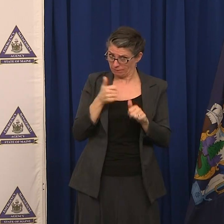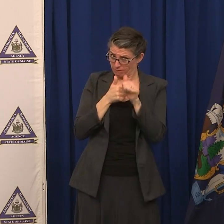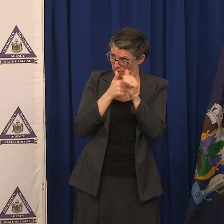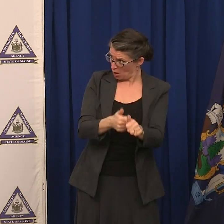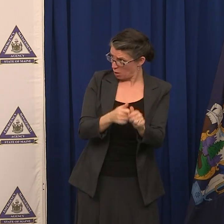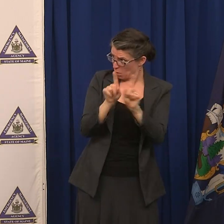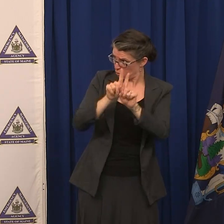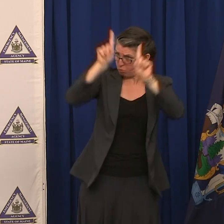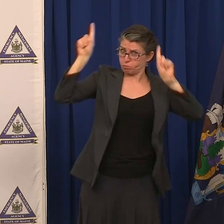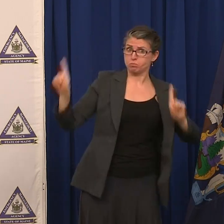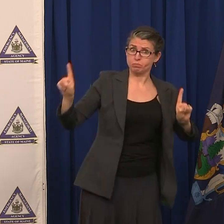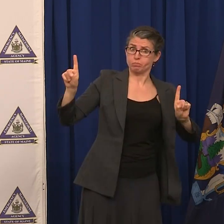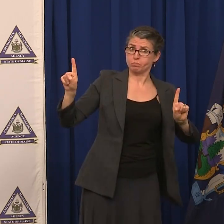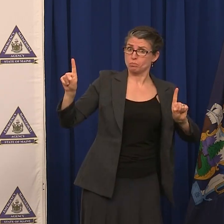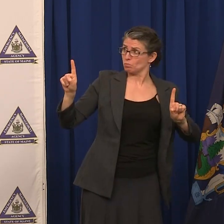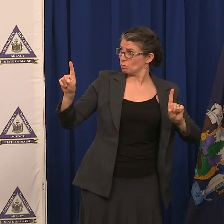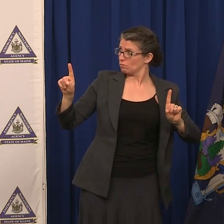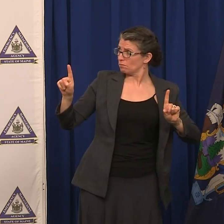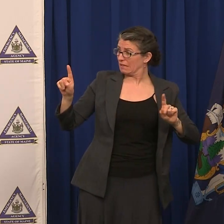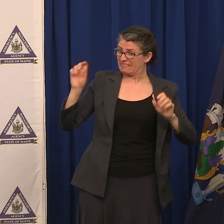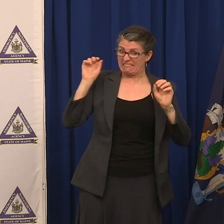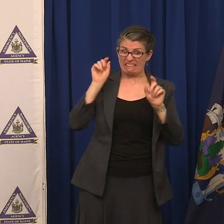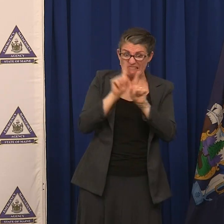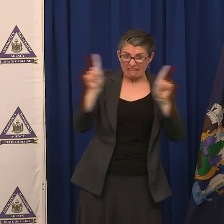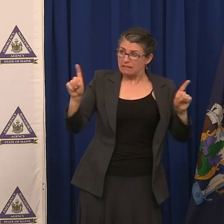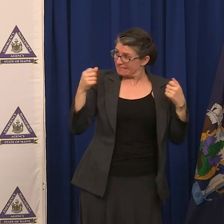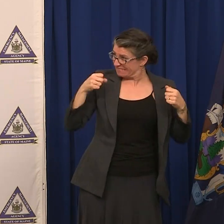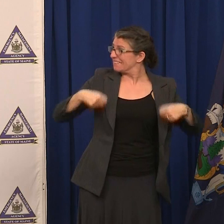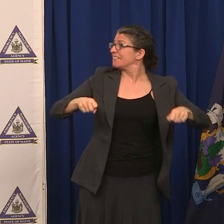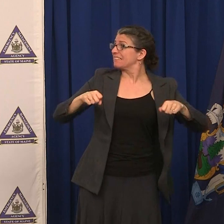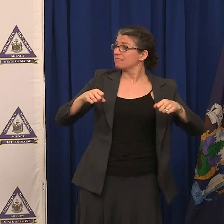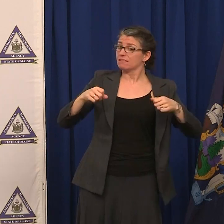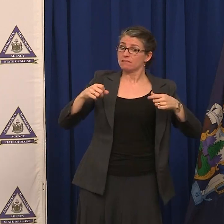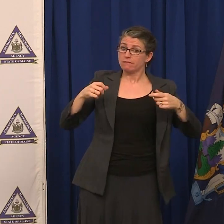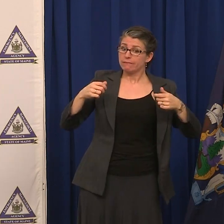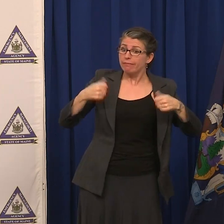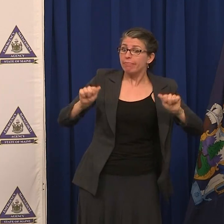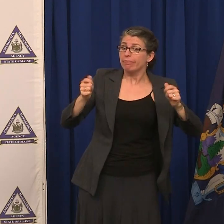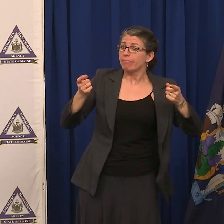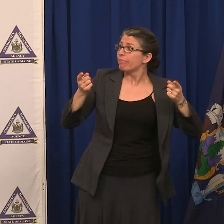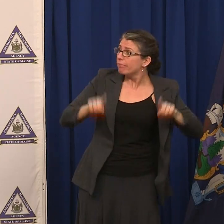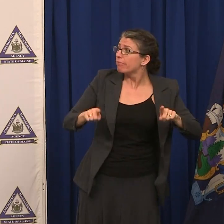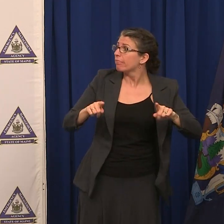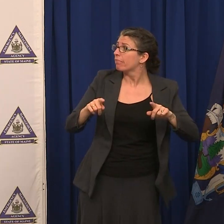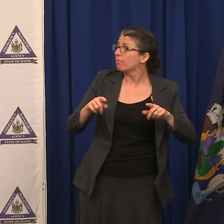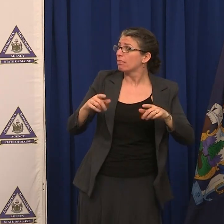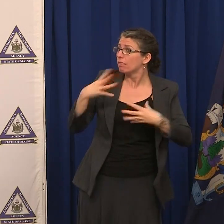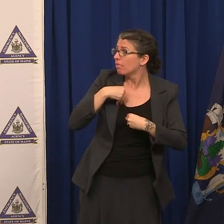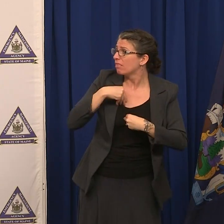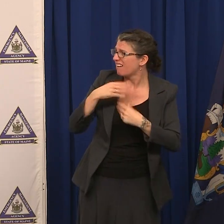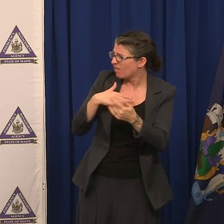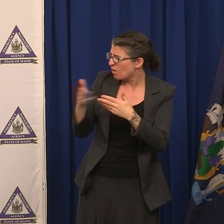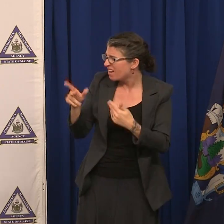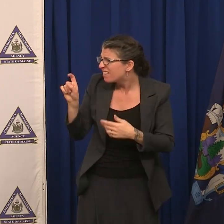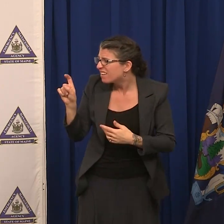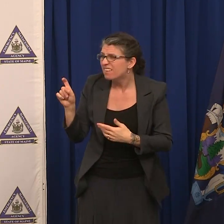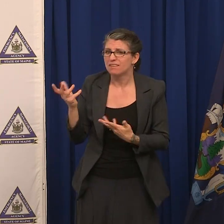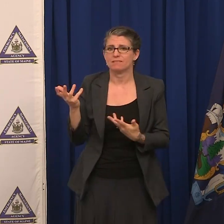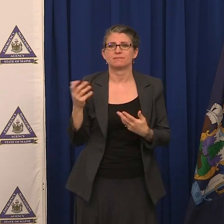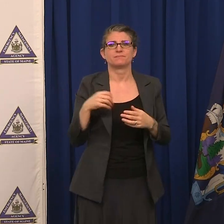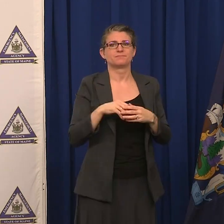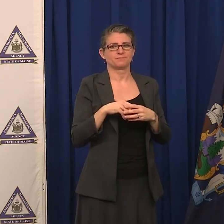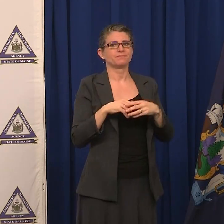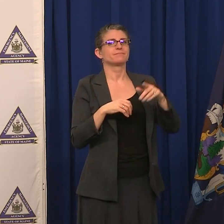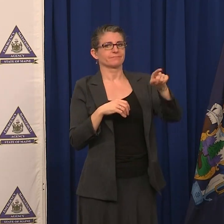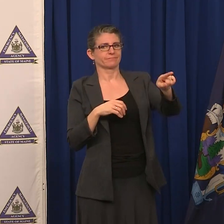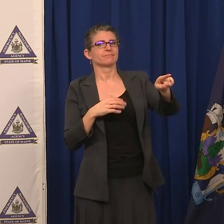on that? Yeah, Kevin's question is, in my neck of the woods, based on what I've seen, is social distancing, physical distancing, as I